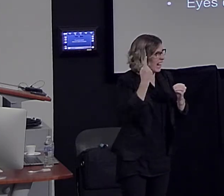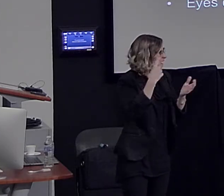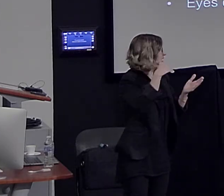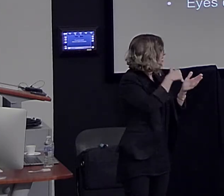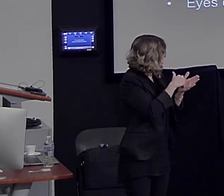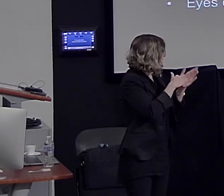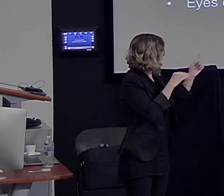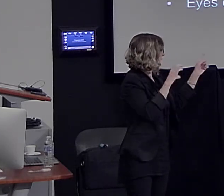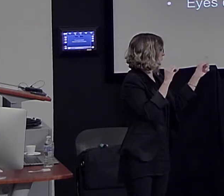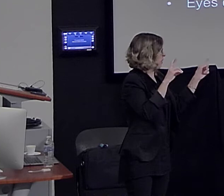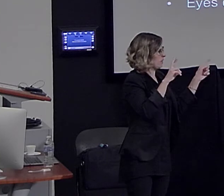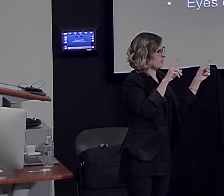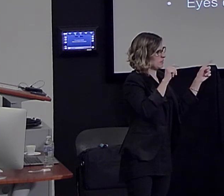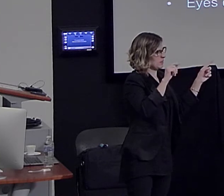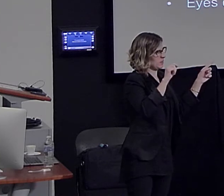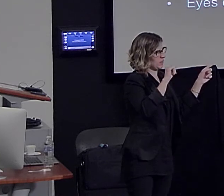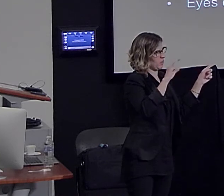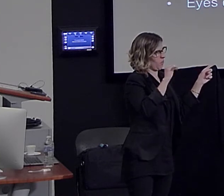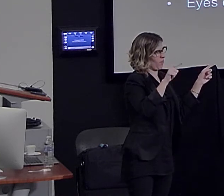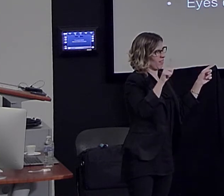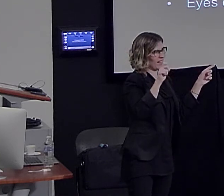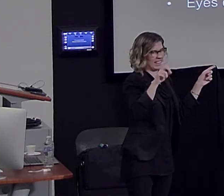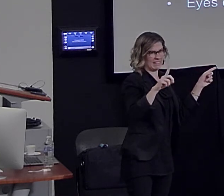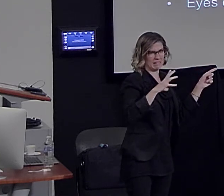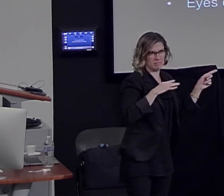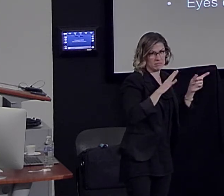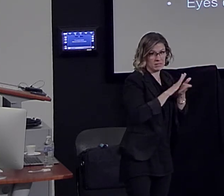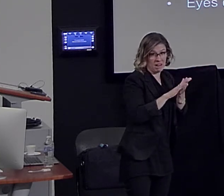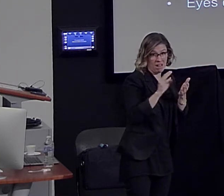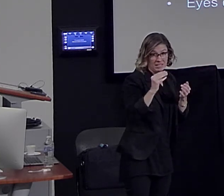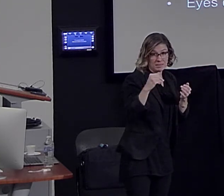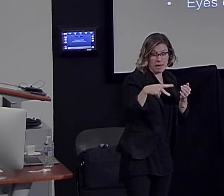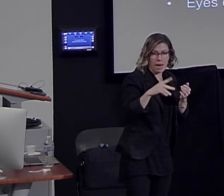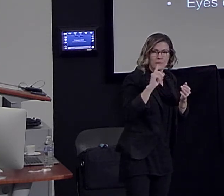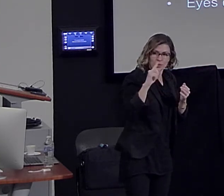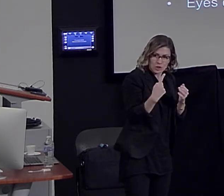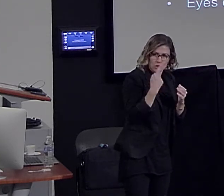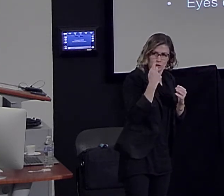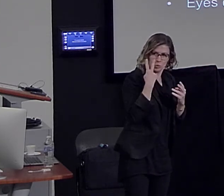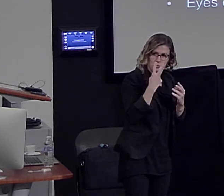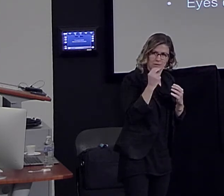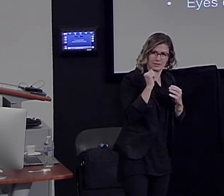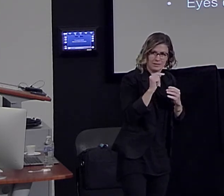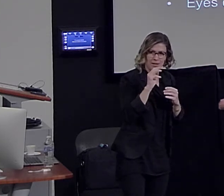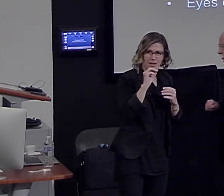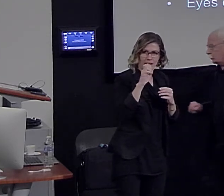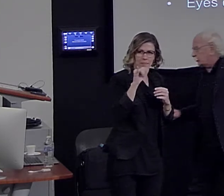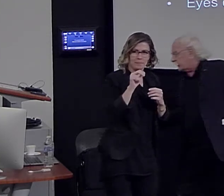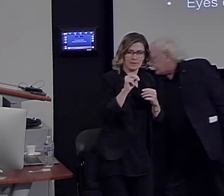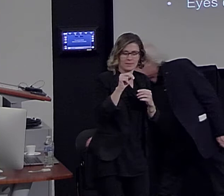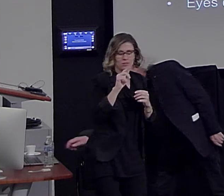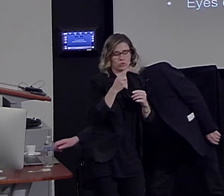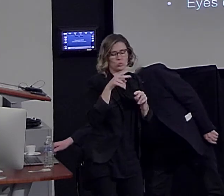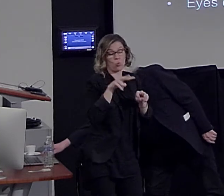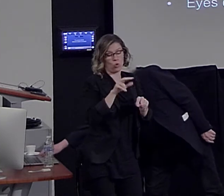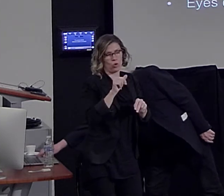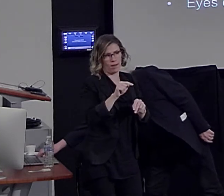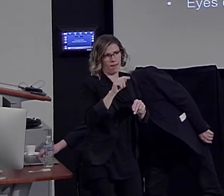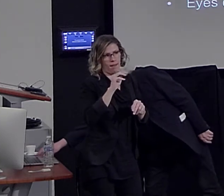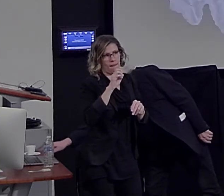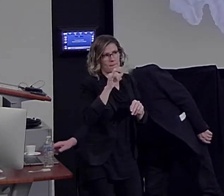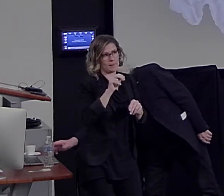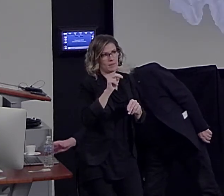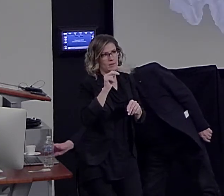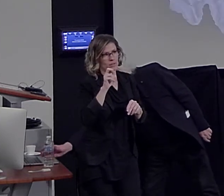of the brain for a very simple thing, stimulation of a median nerve. Now, look what happens. If you